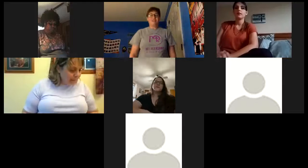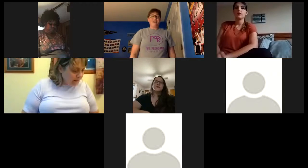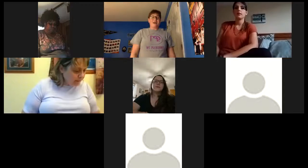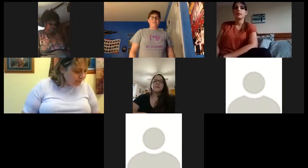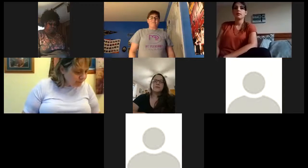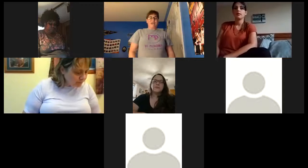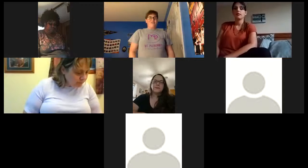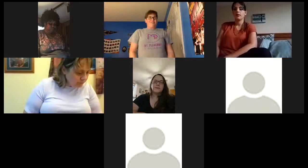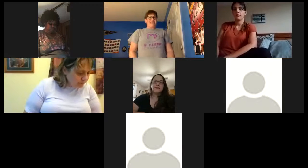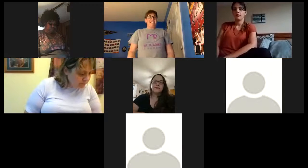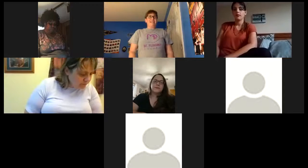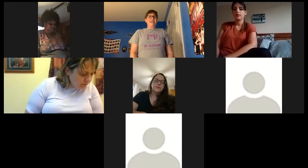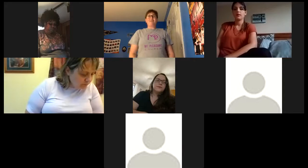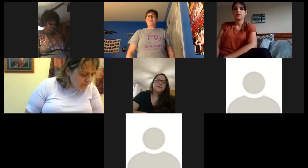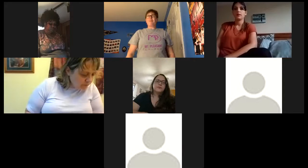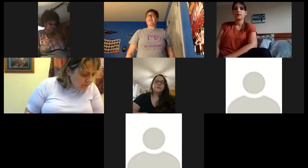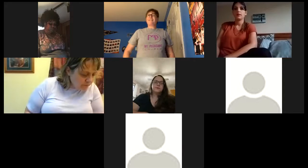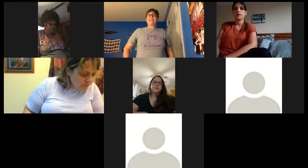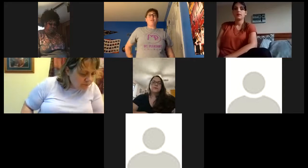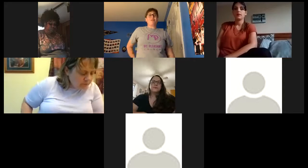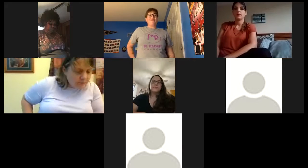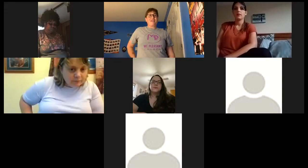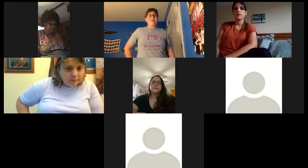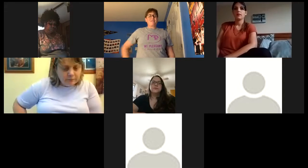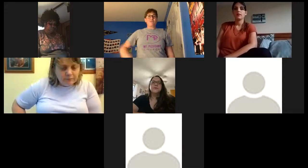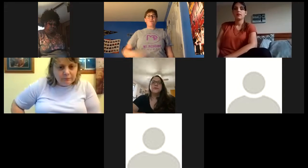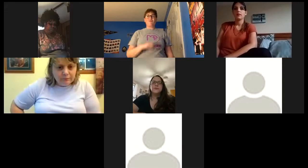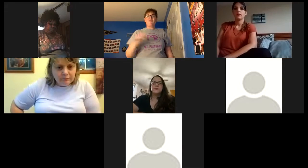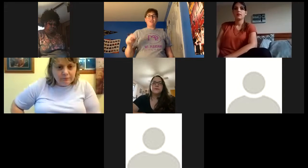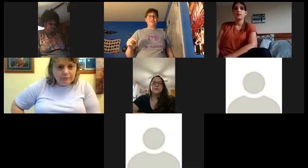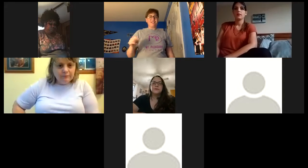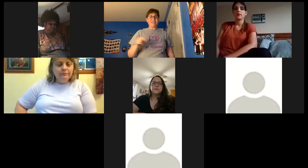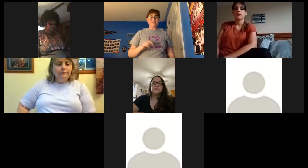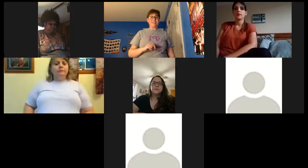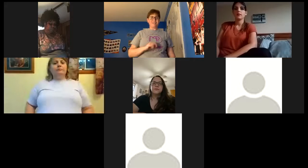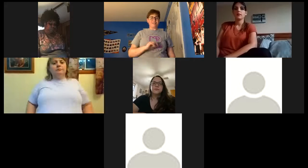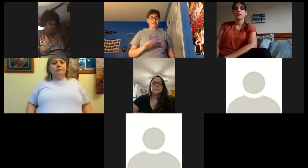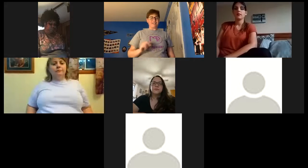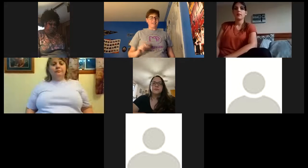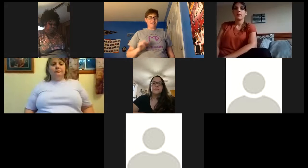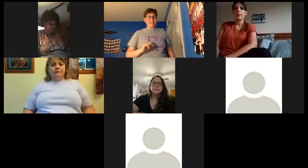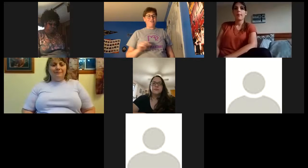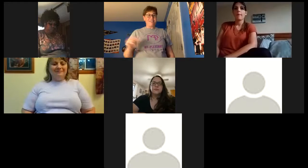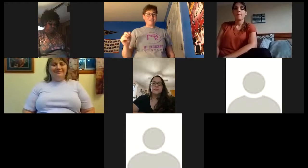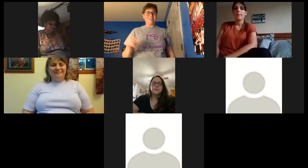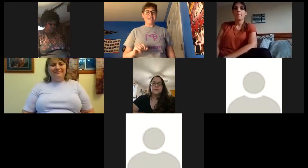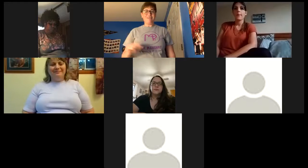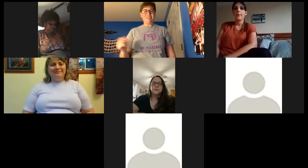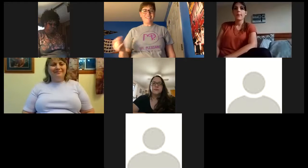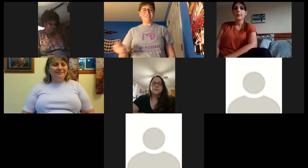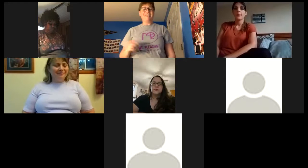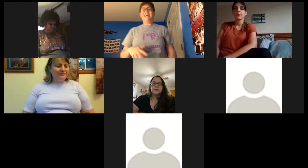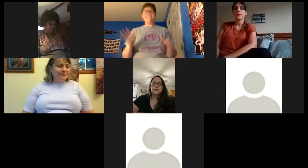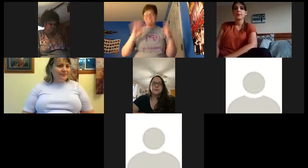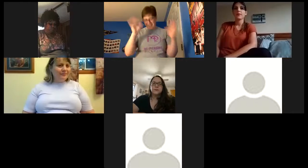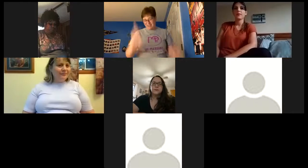feel, F-E-E-L. Sometimes I say that word and I feel like I'm saying the word feel in like a Southern slang, you know, feel, how do you